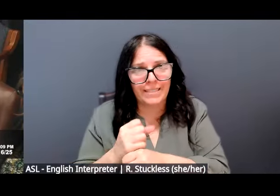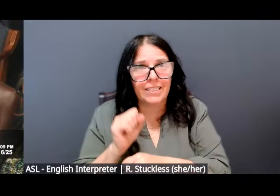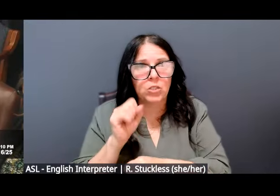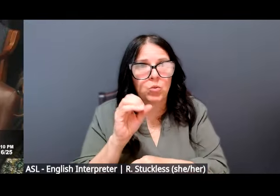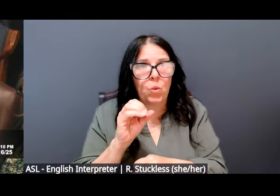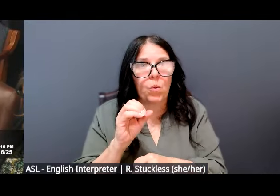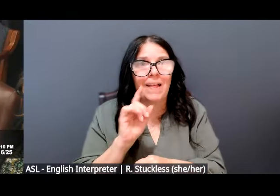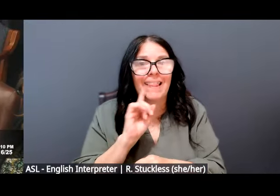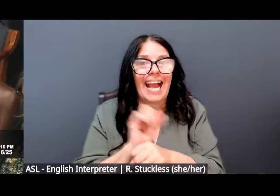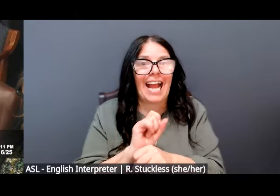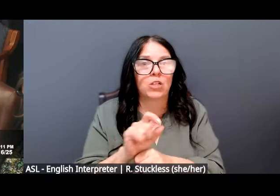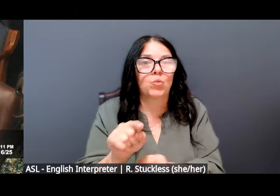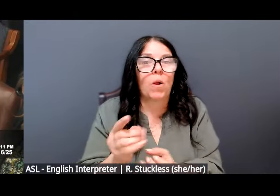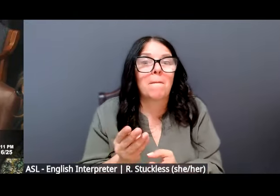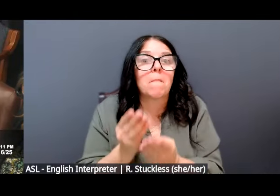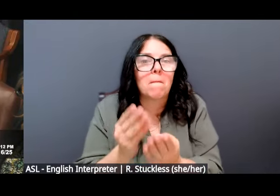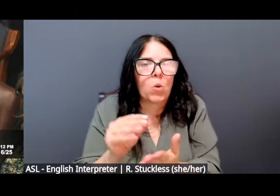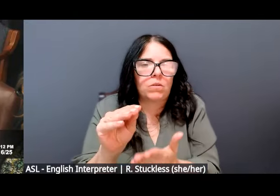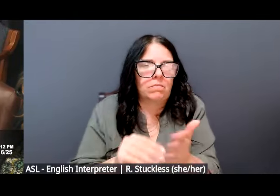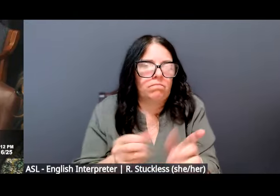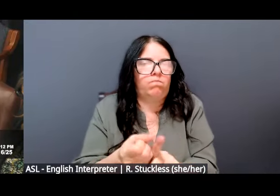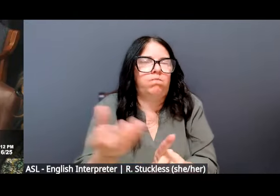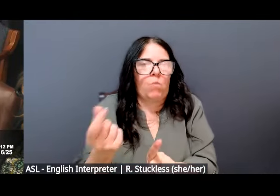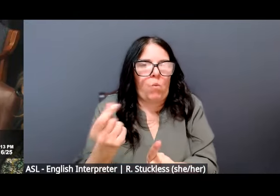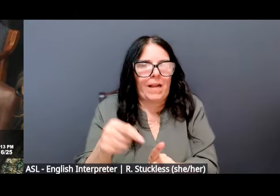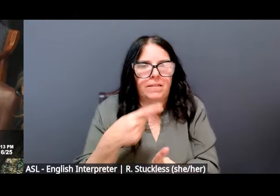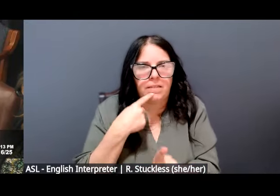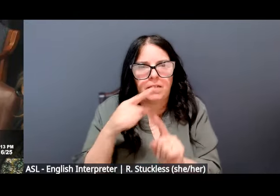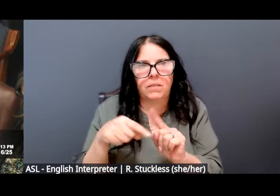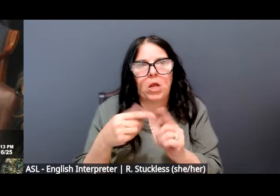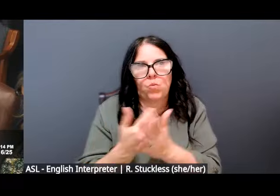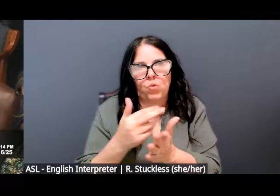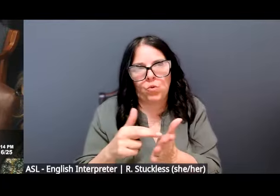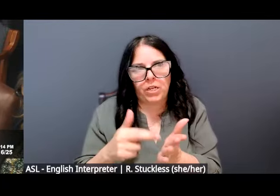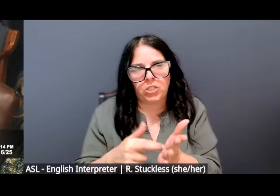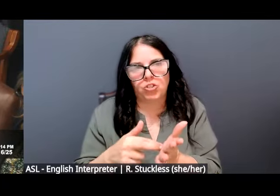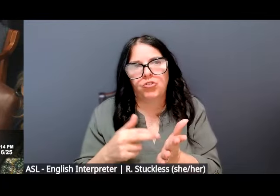proposal says what it says about new registrants and